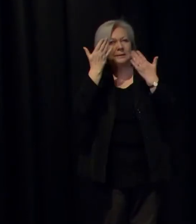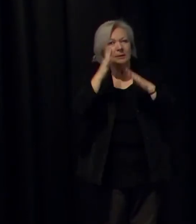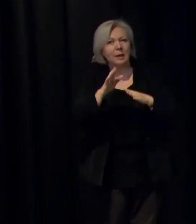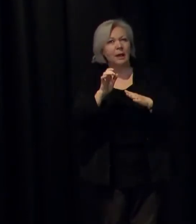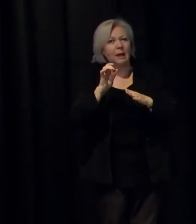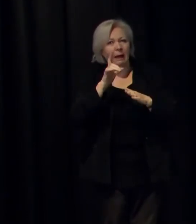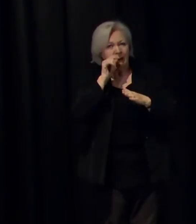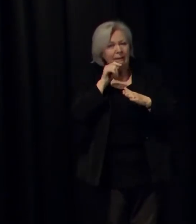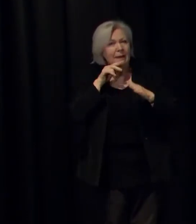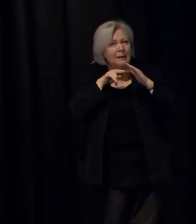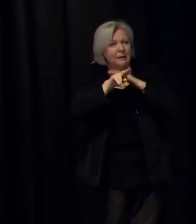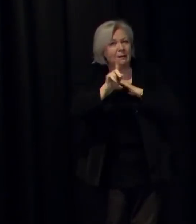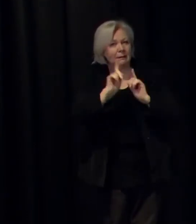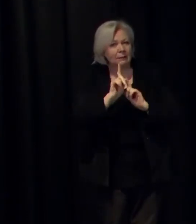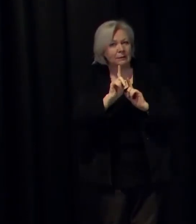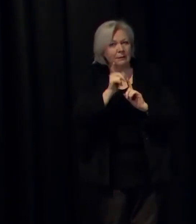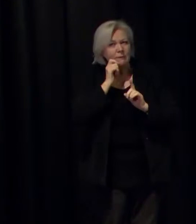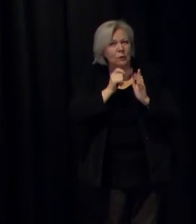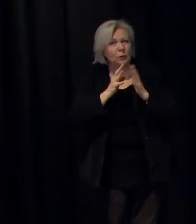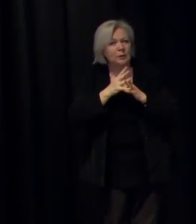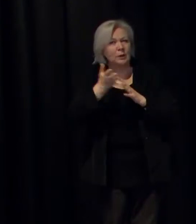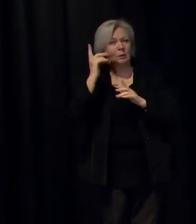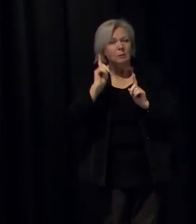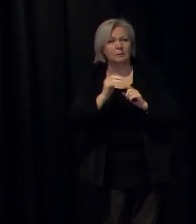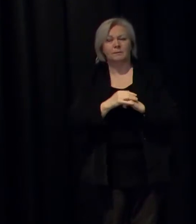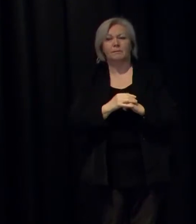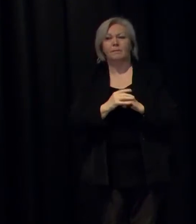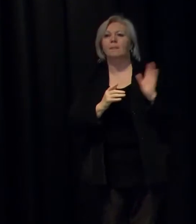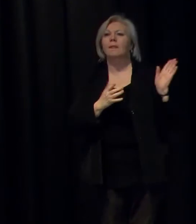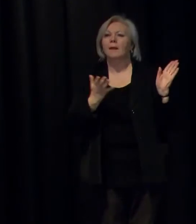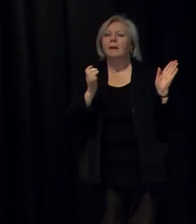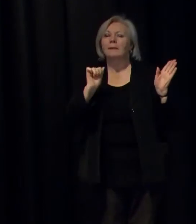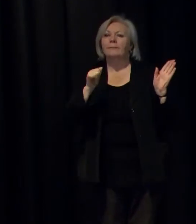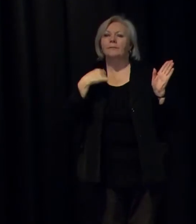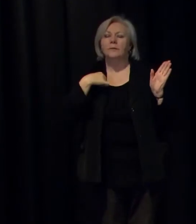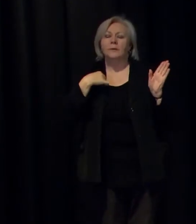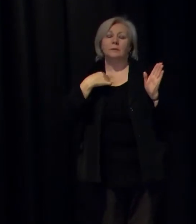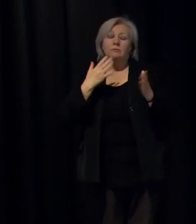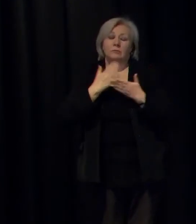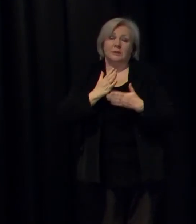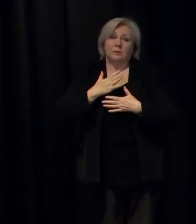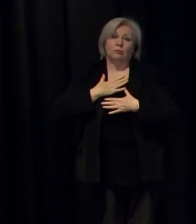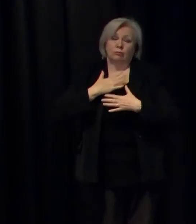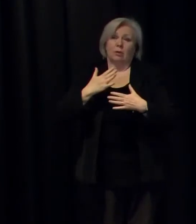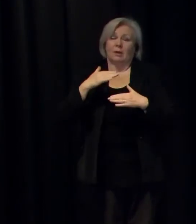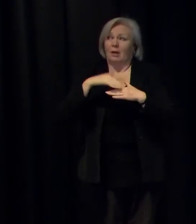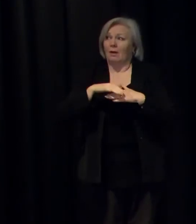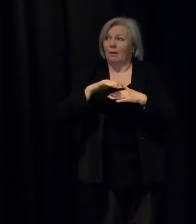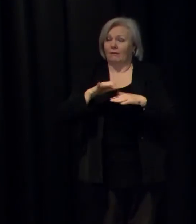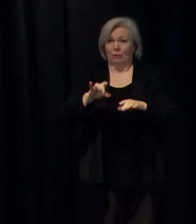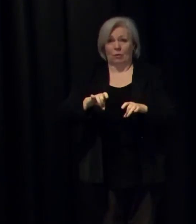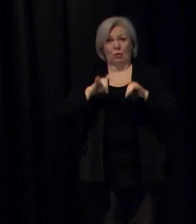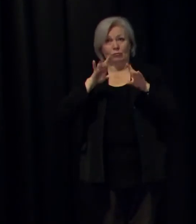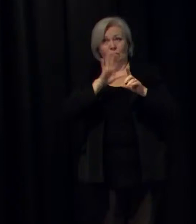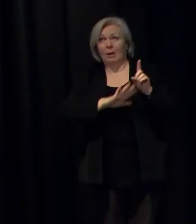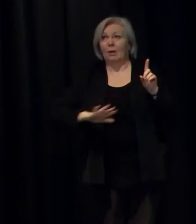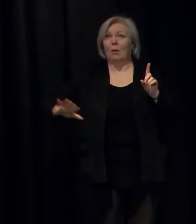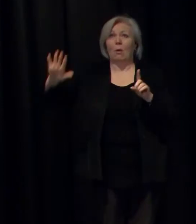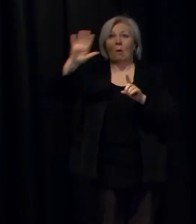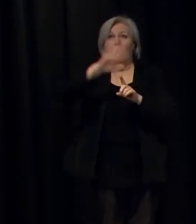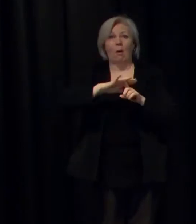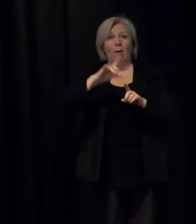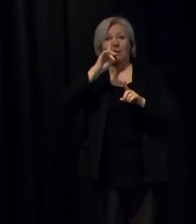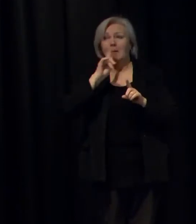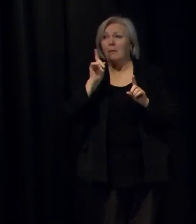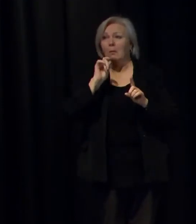think so. I mean, we've been surprised by the vaccination uptake in Australia. There were those who predicted that